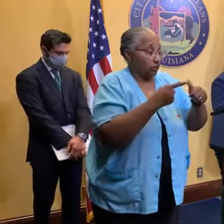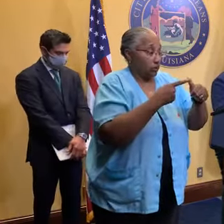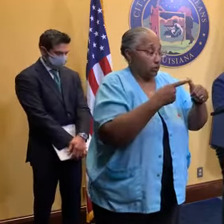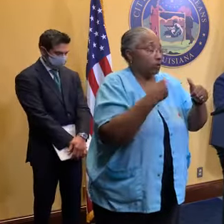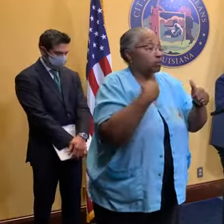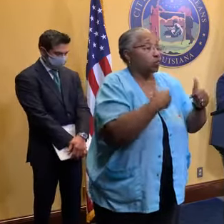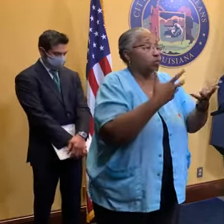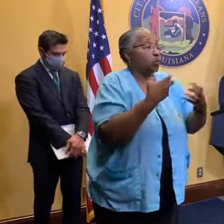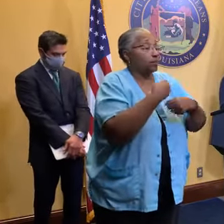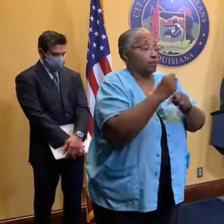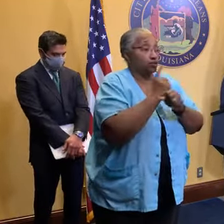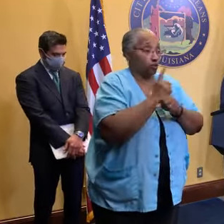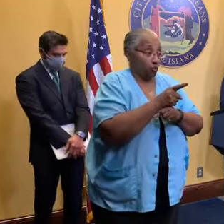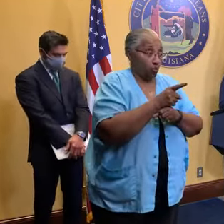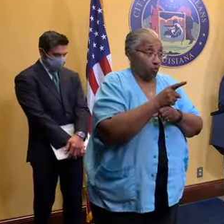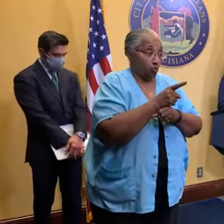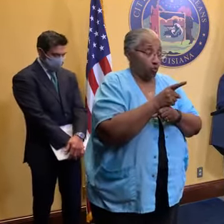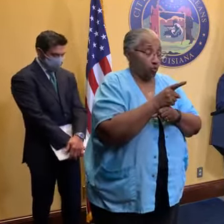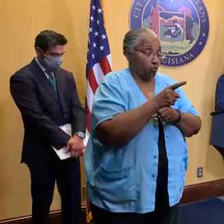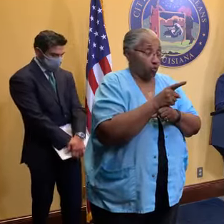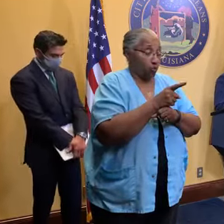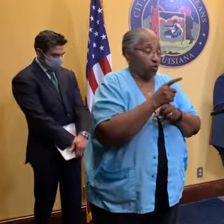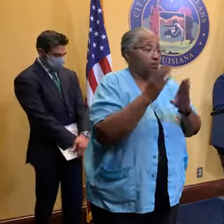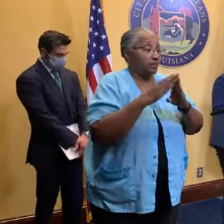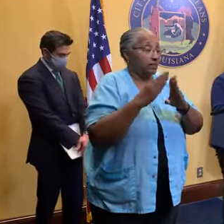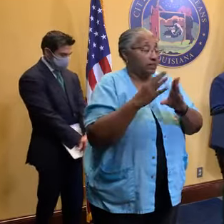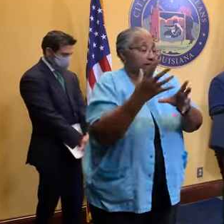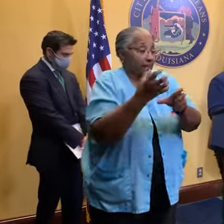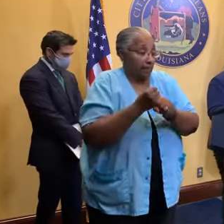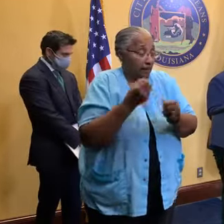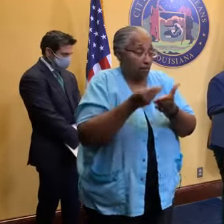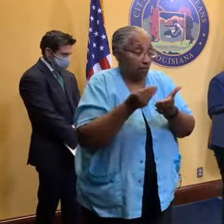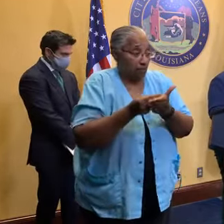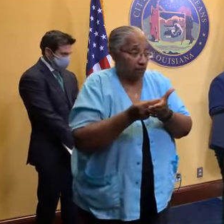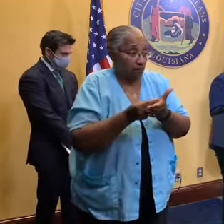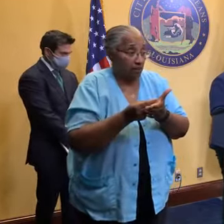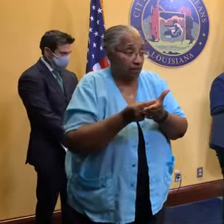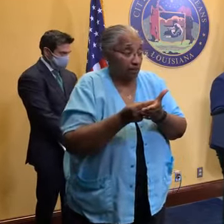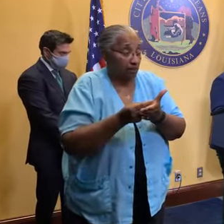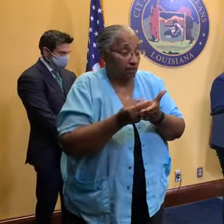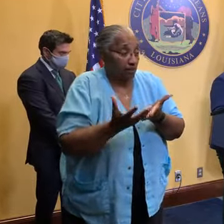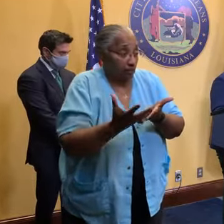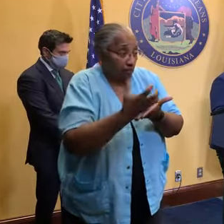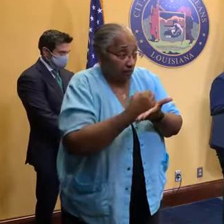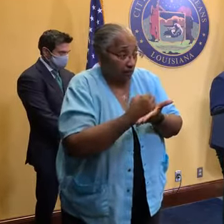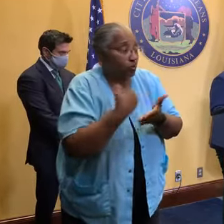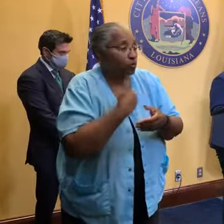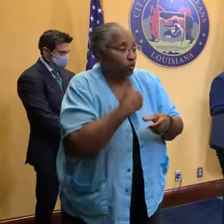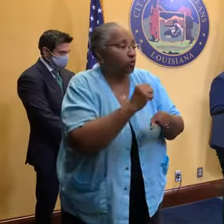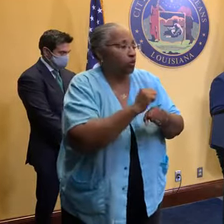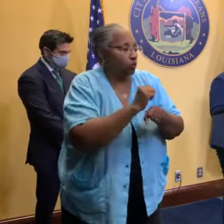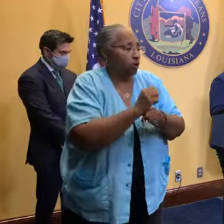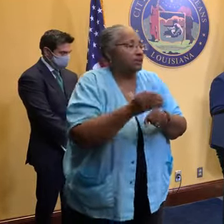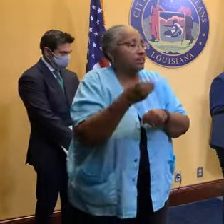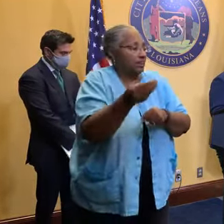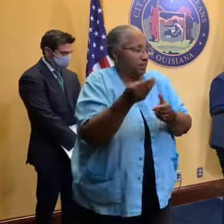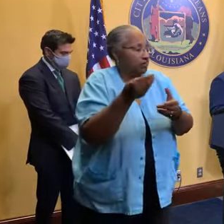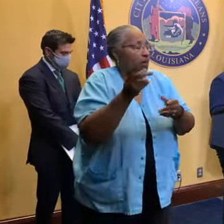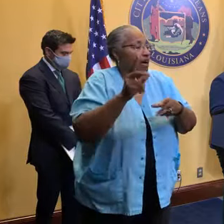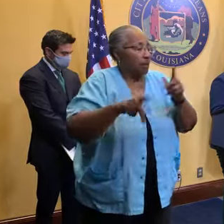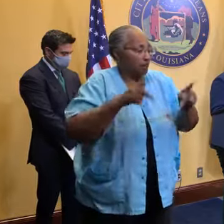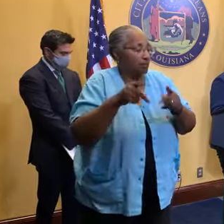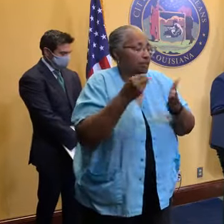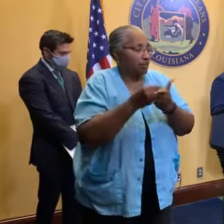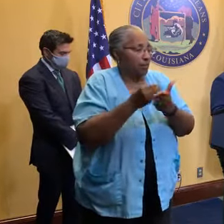wanted to ensure that if the city, regained some revenue, that we would work to make our people whole. In addition to that,